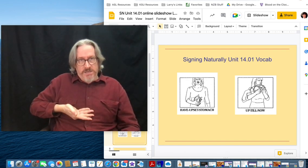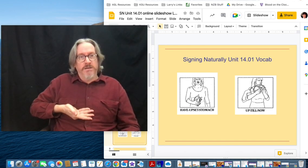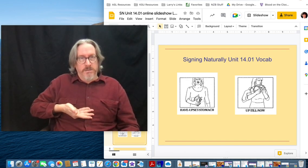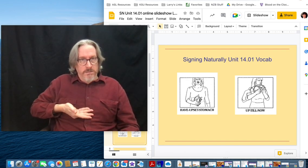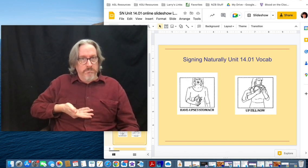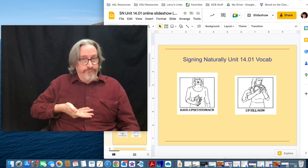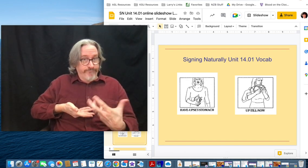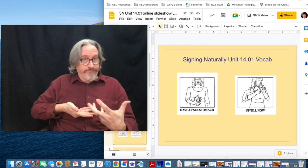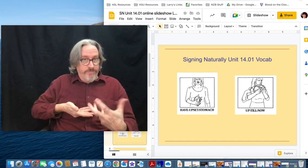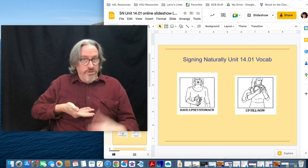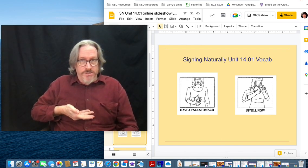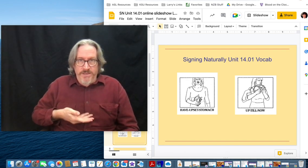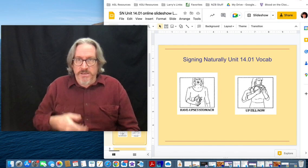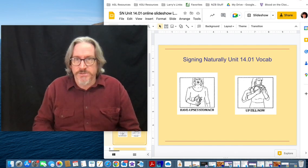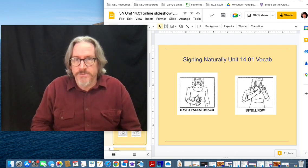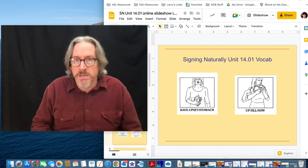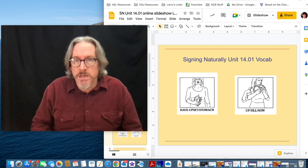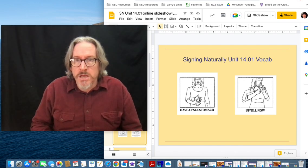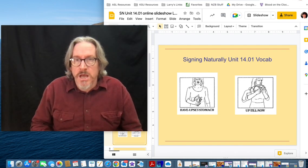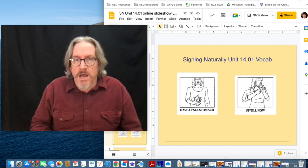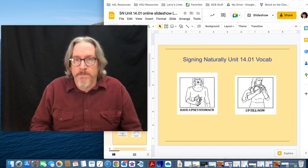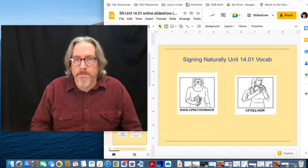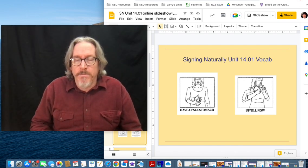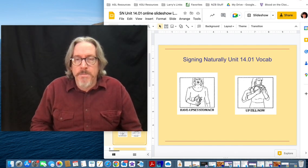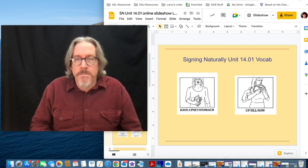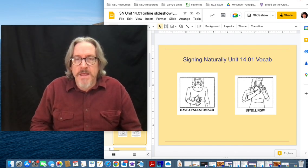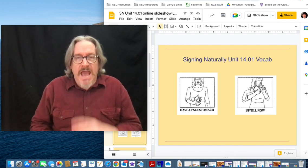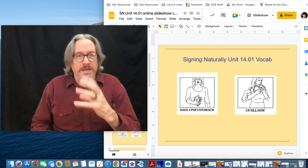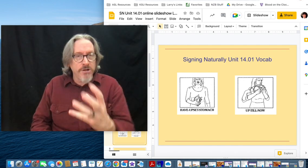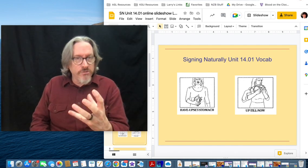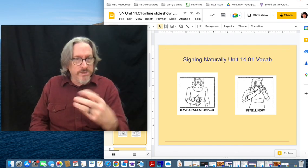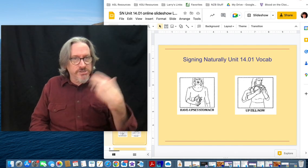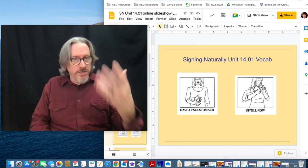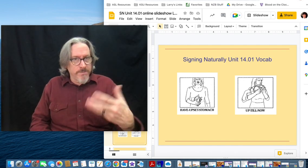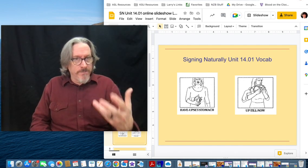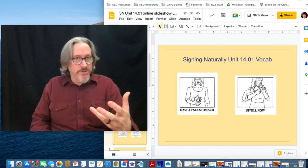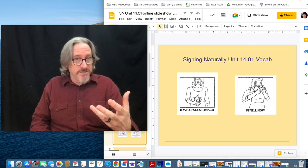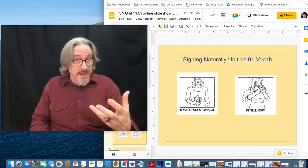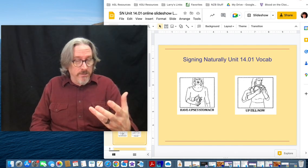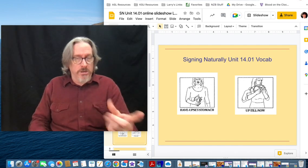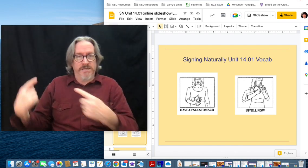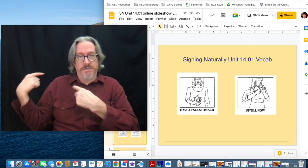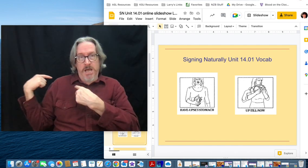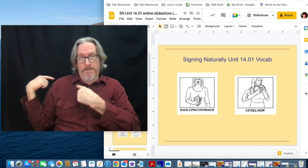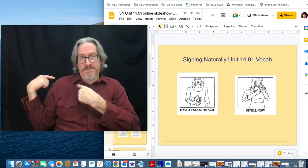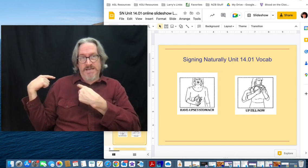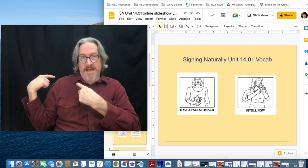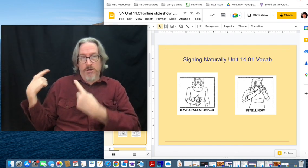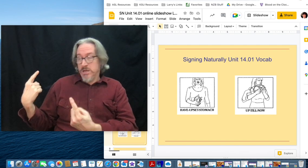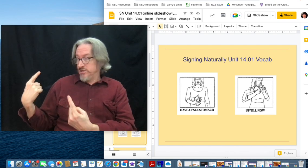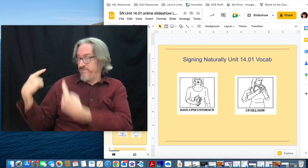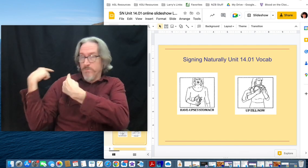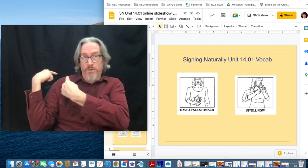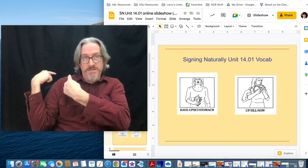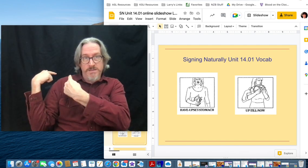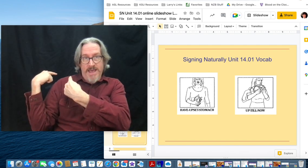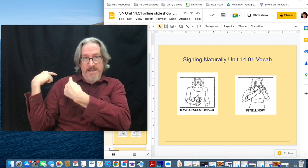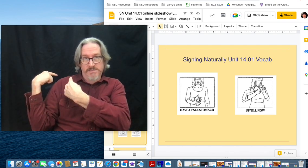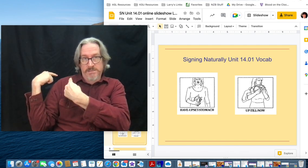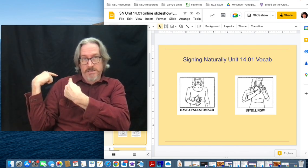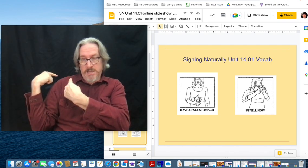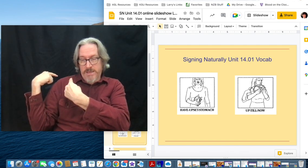of a sudden you're something else. And another one that's going to come up in the dialogue is up to now. So if you point